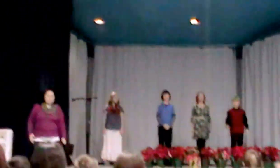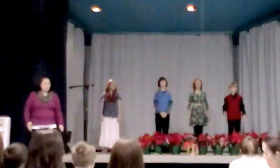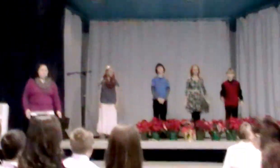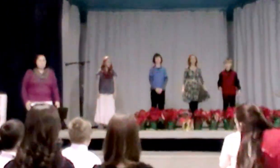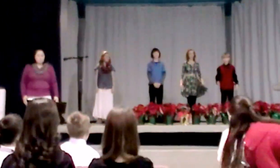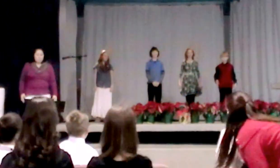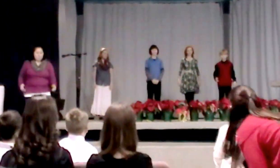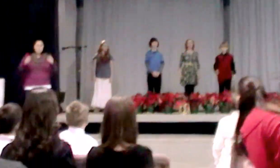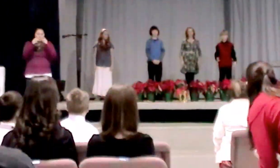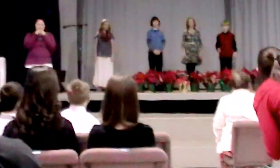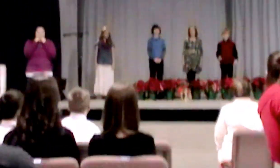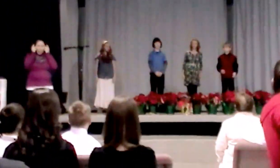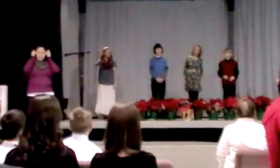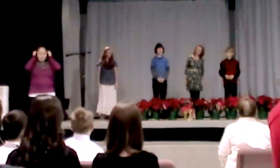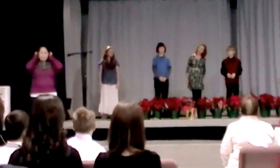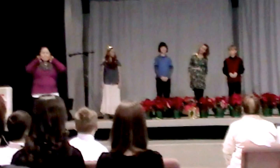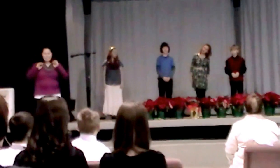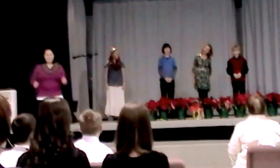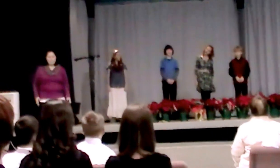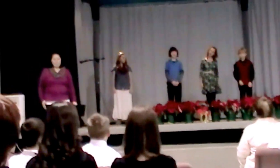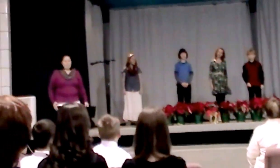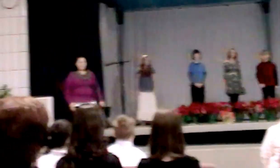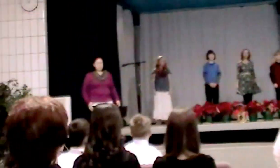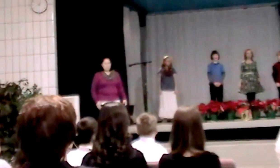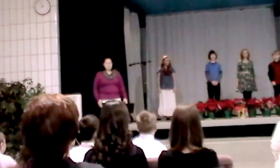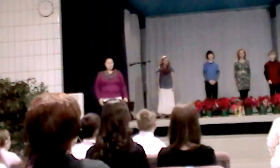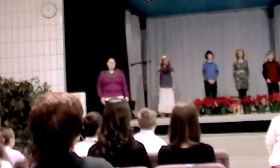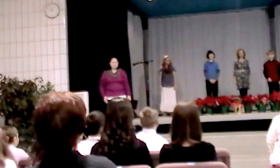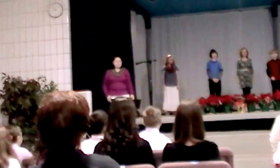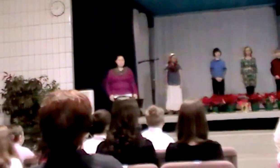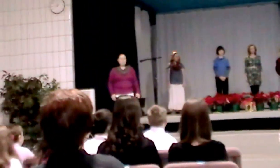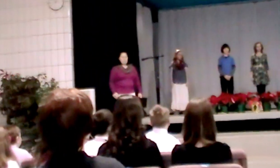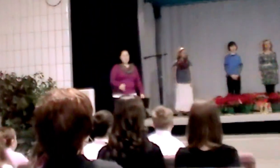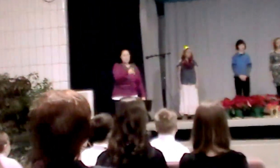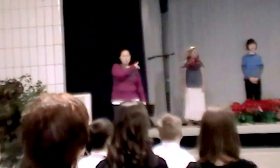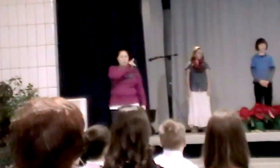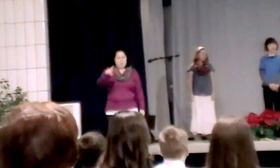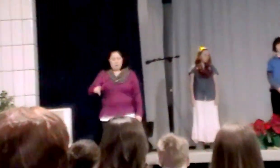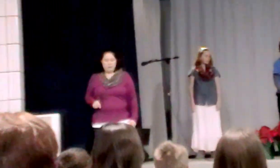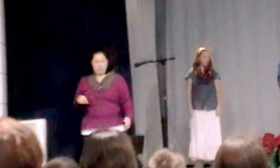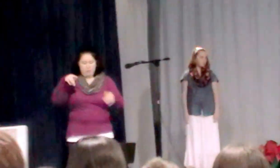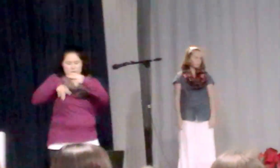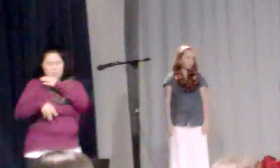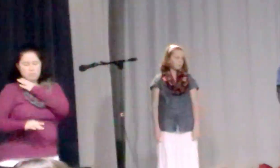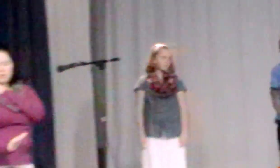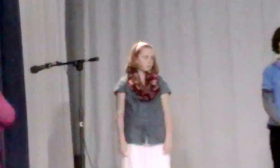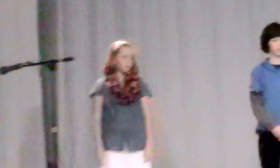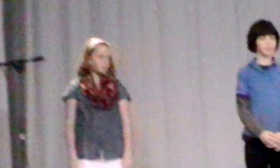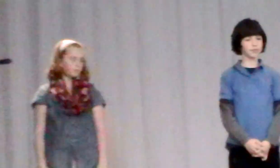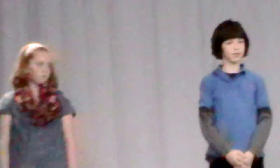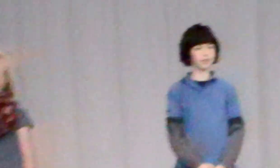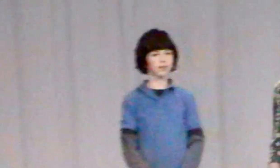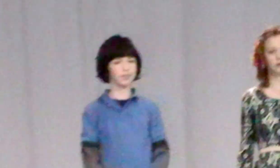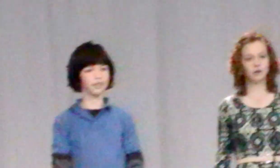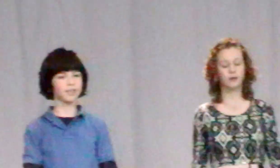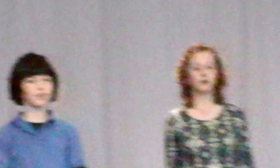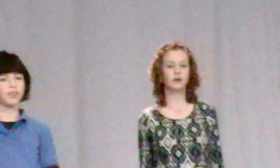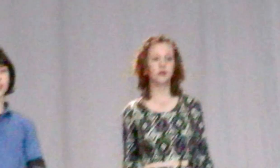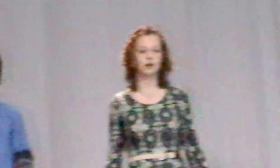The star, born a king on Bethlehem's